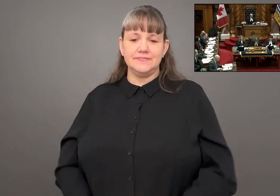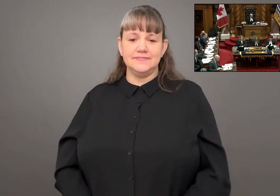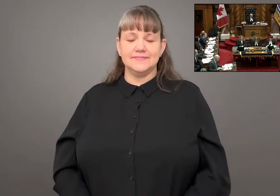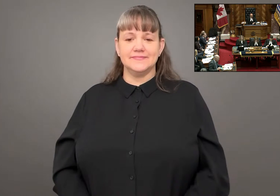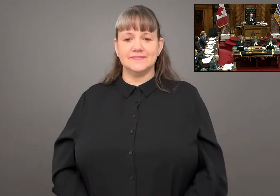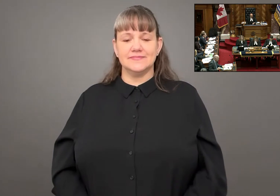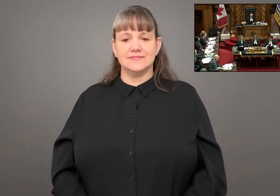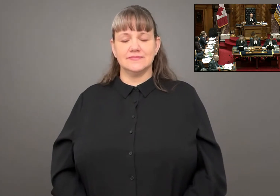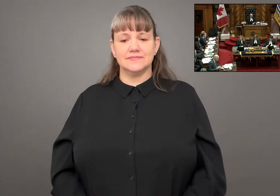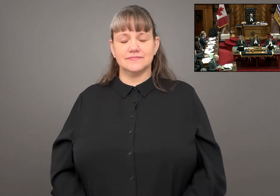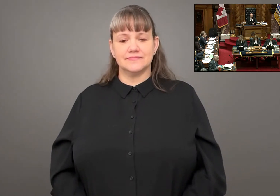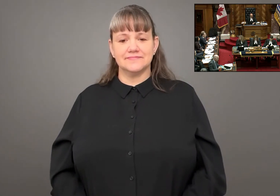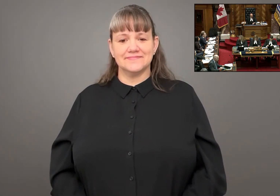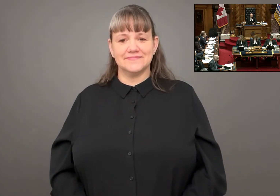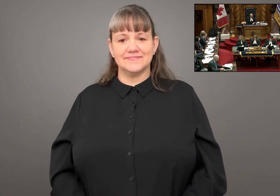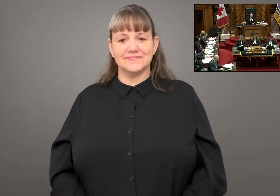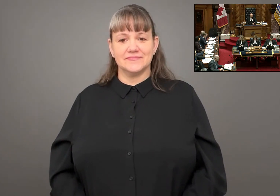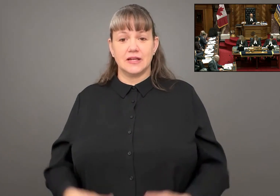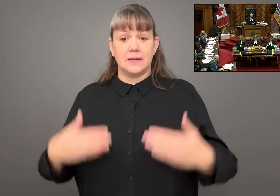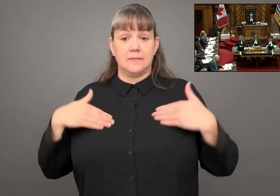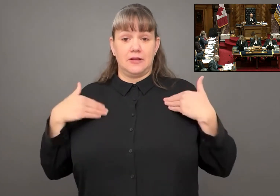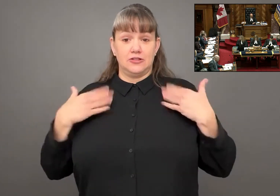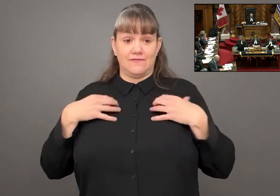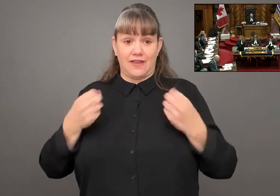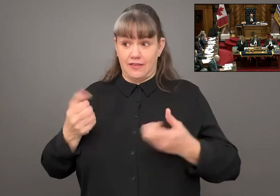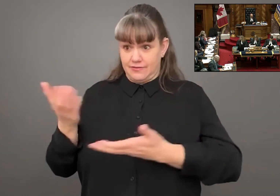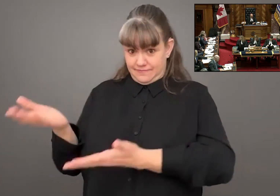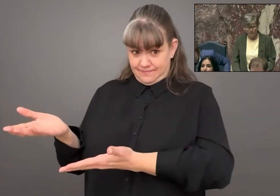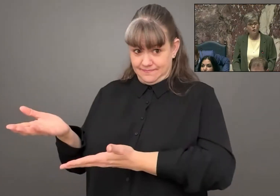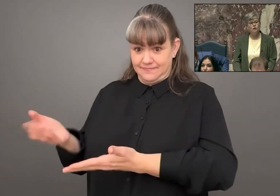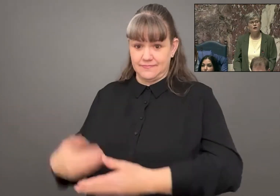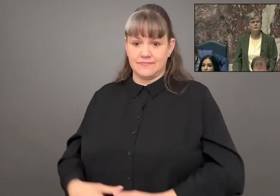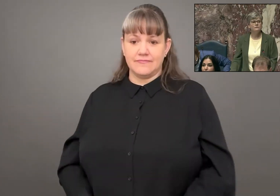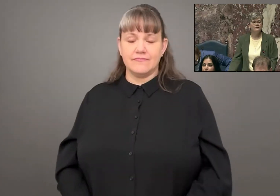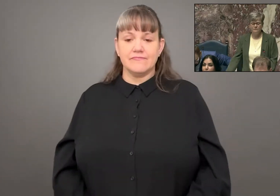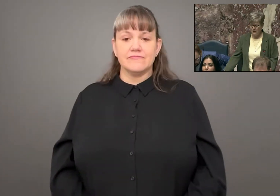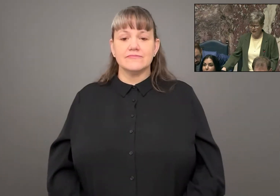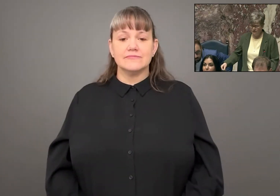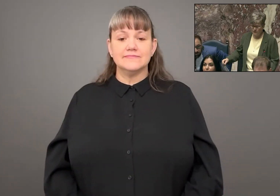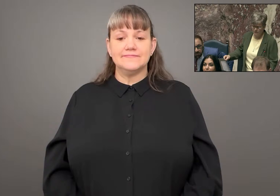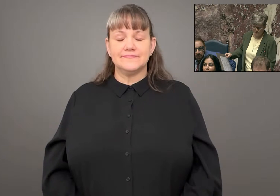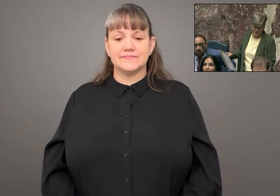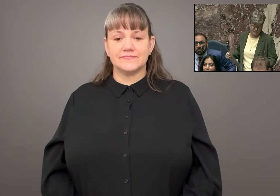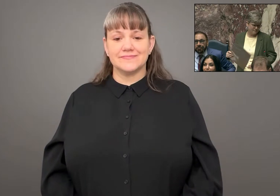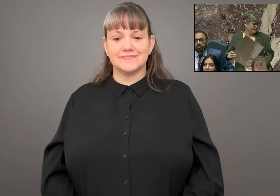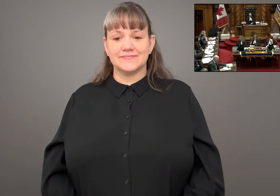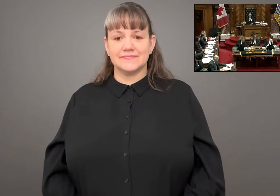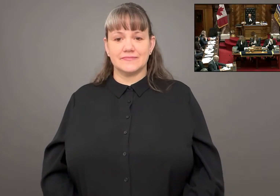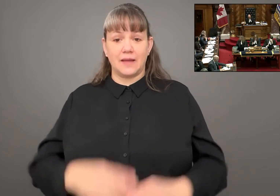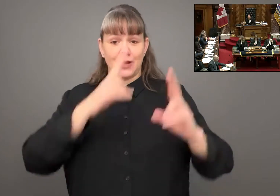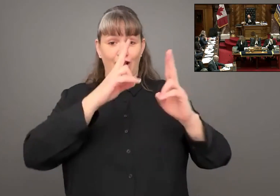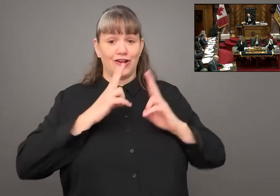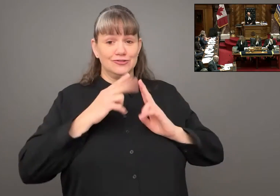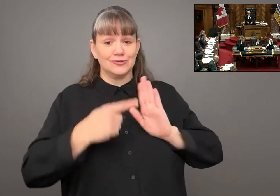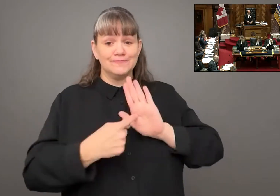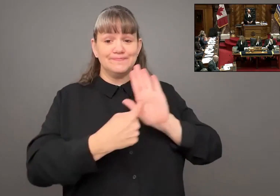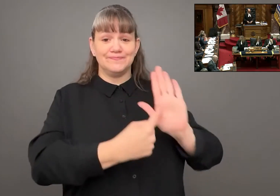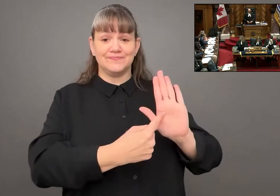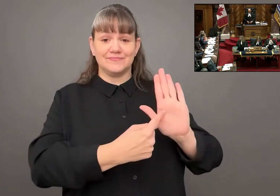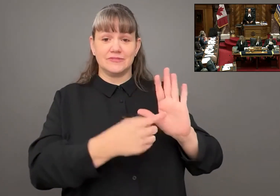Minister of Health. Mr. Speaker, I have the honour to present a message from Her Honour, the Lieutenant Governor.